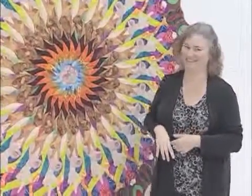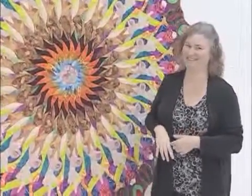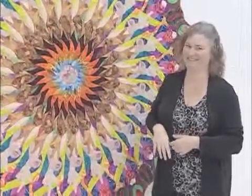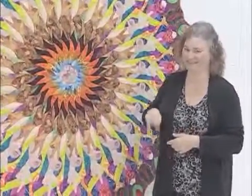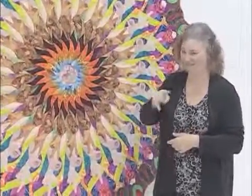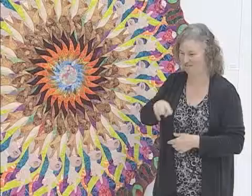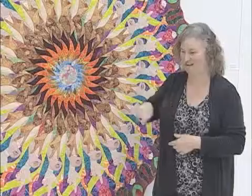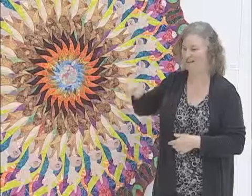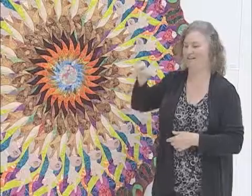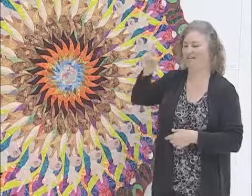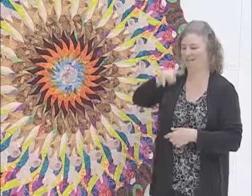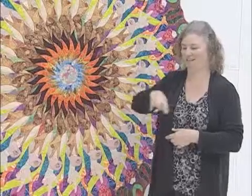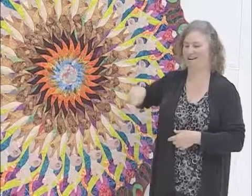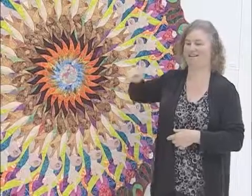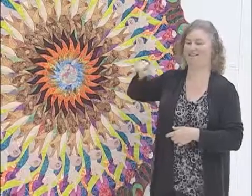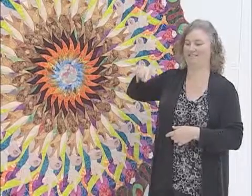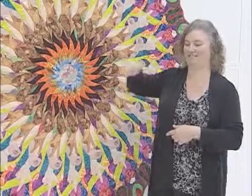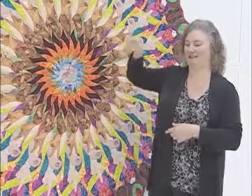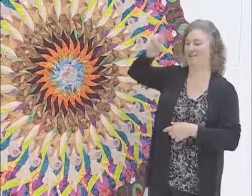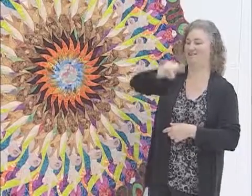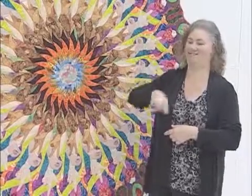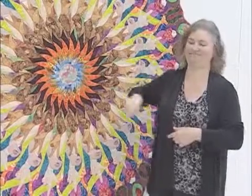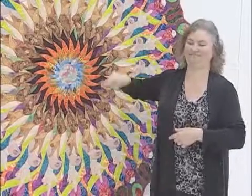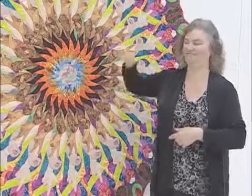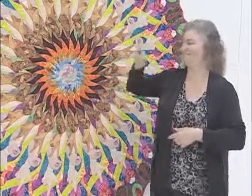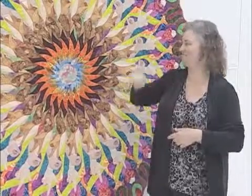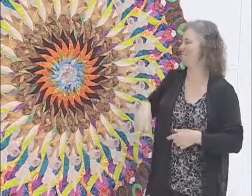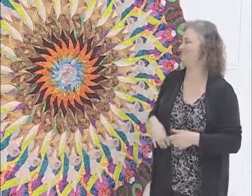the boundary of where I would do the circles of overstitching.